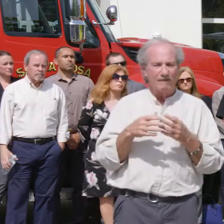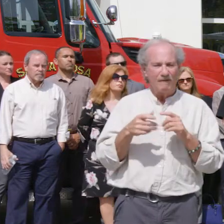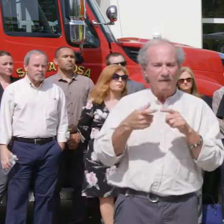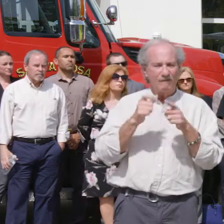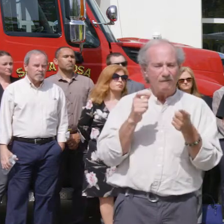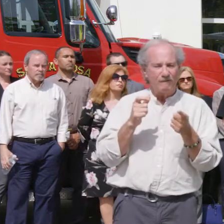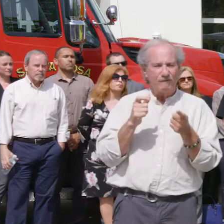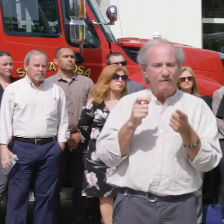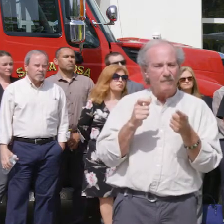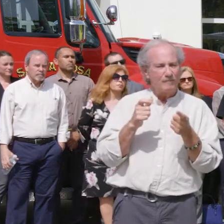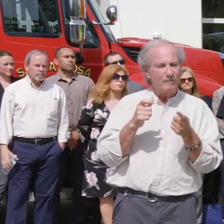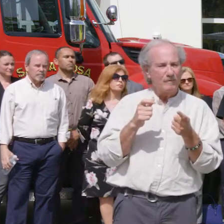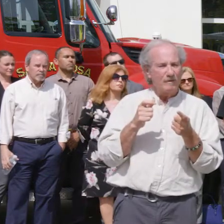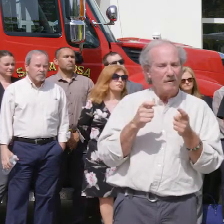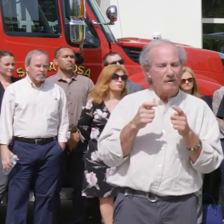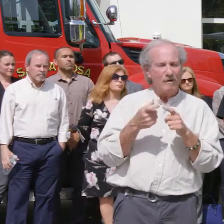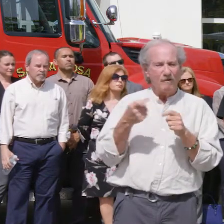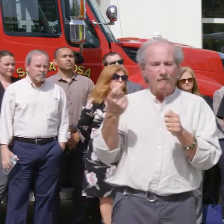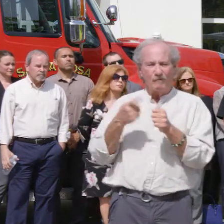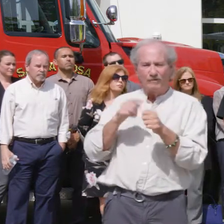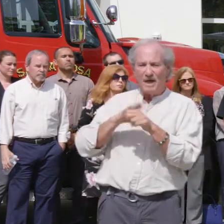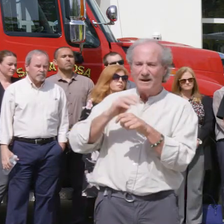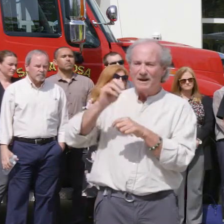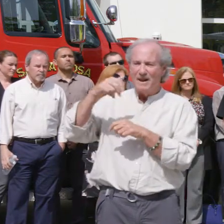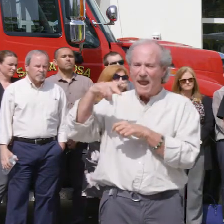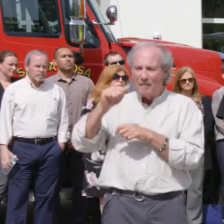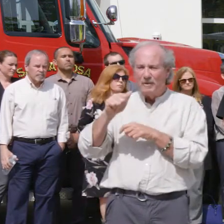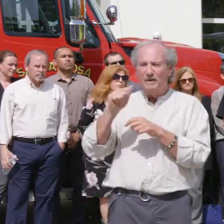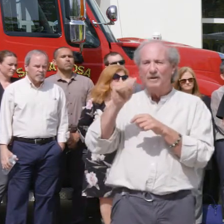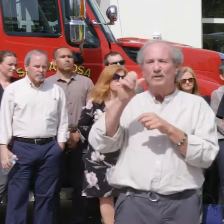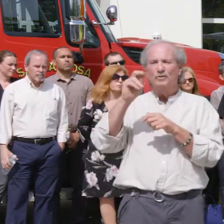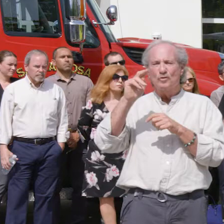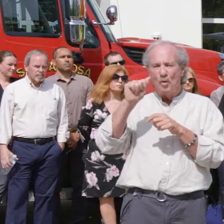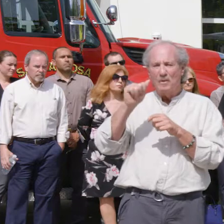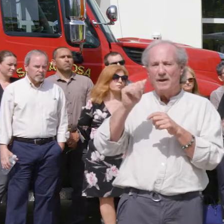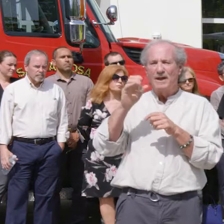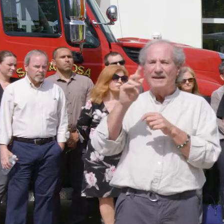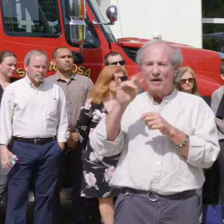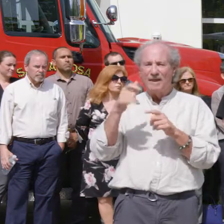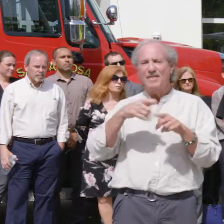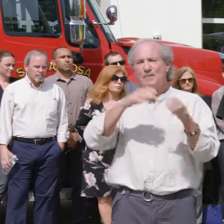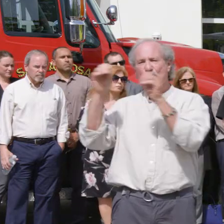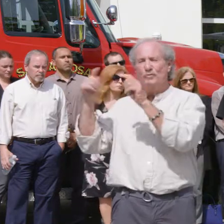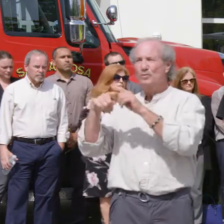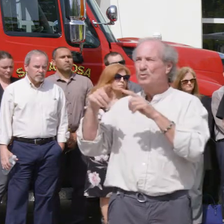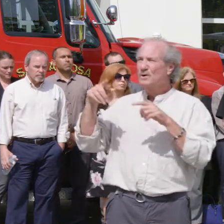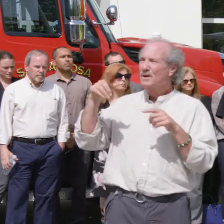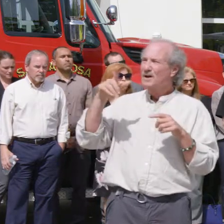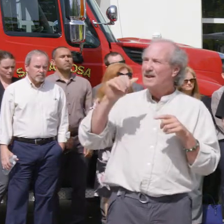from focus first on Napa and Sonoma counties, and then expanded to Lake and Mendocino counties.